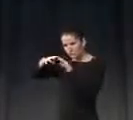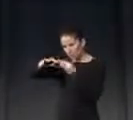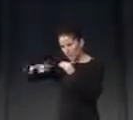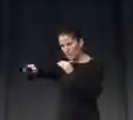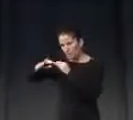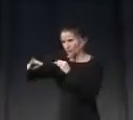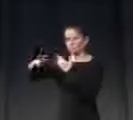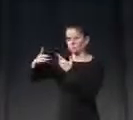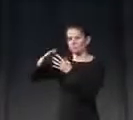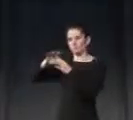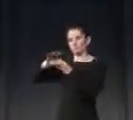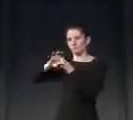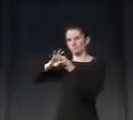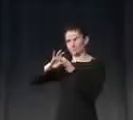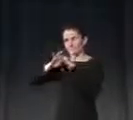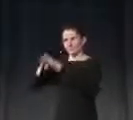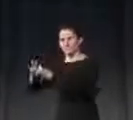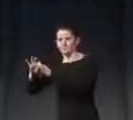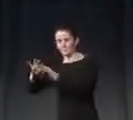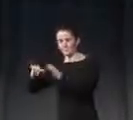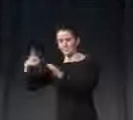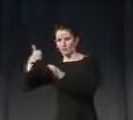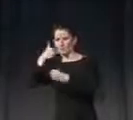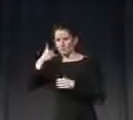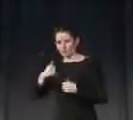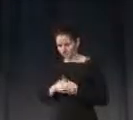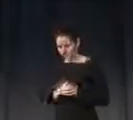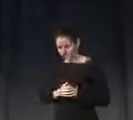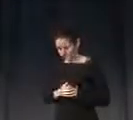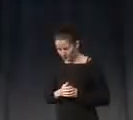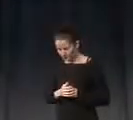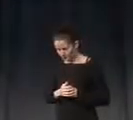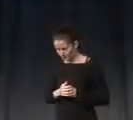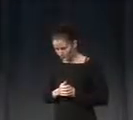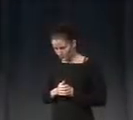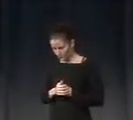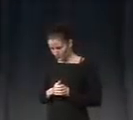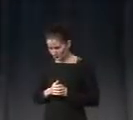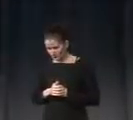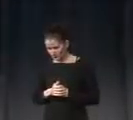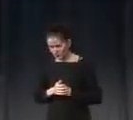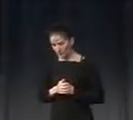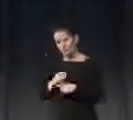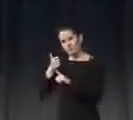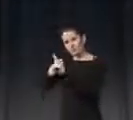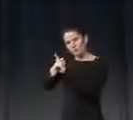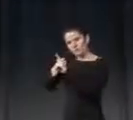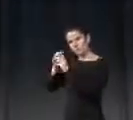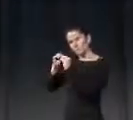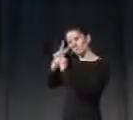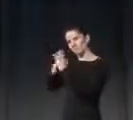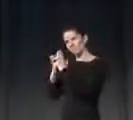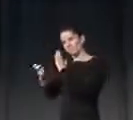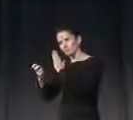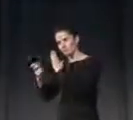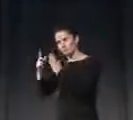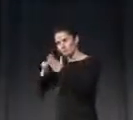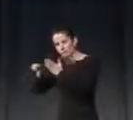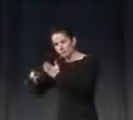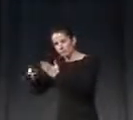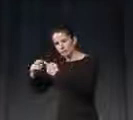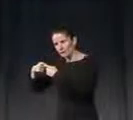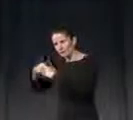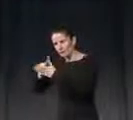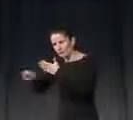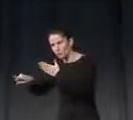Bell's students followed his experiments with interest, even as he neglected his teaching for electrical research. Jeannie Lippitt, who